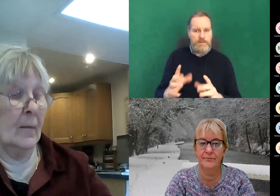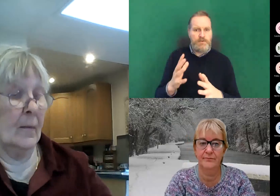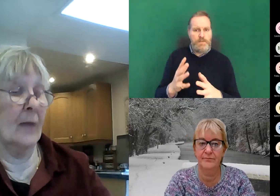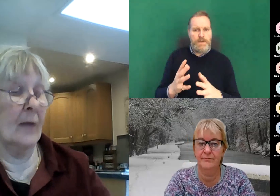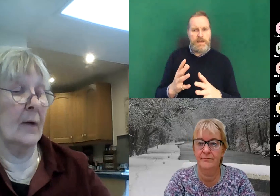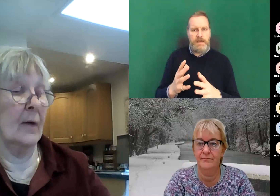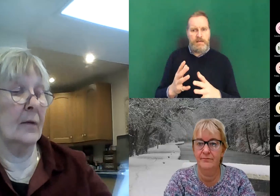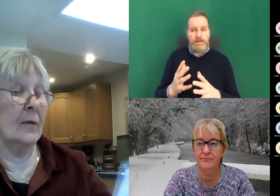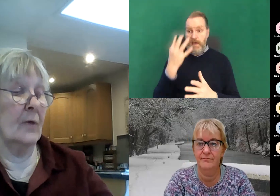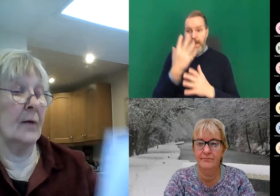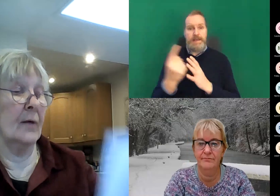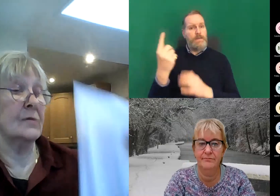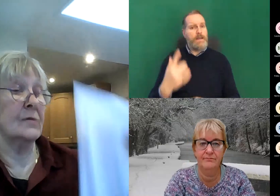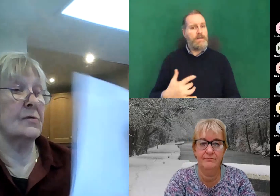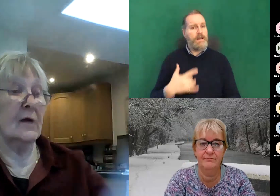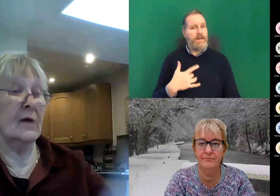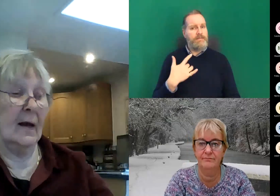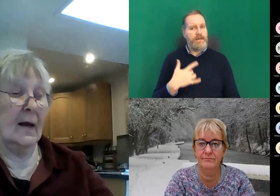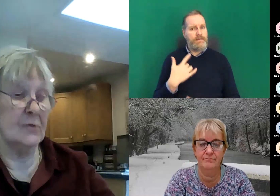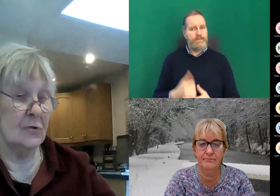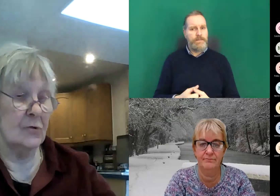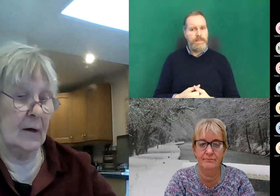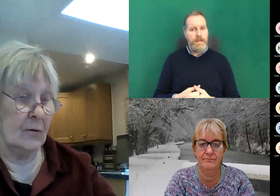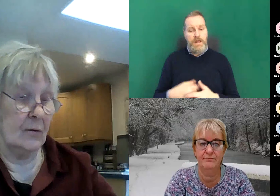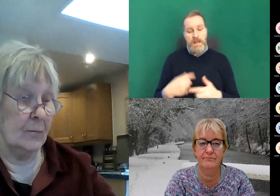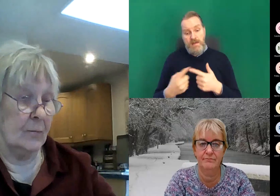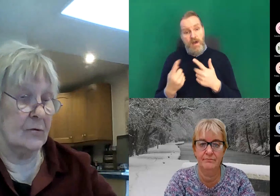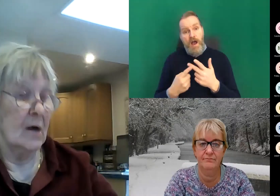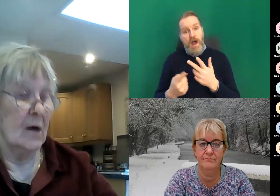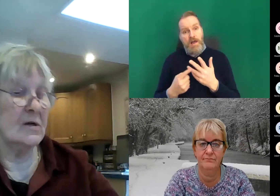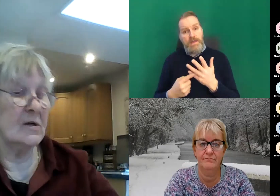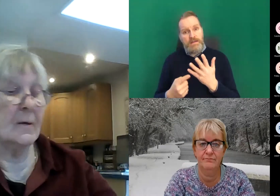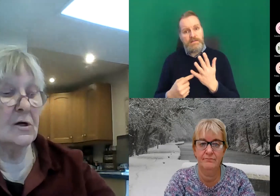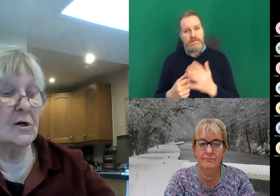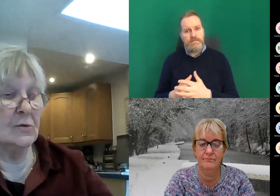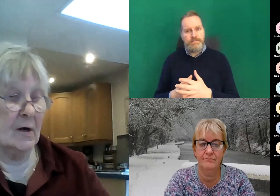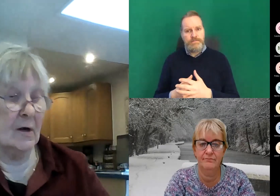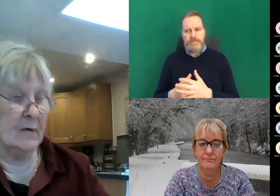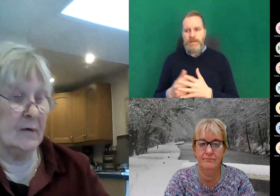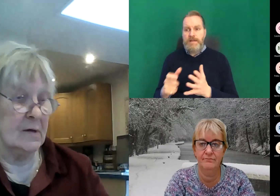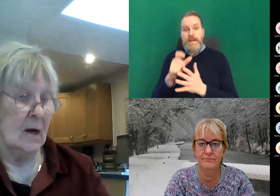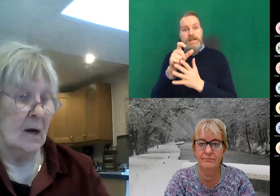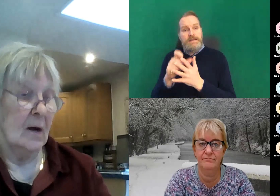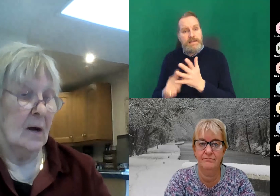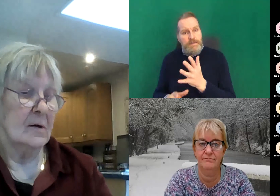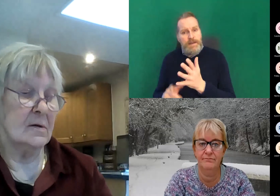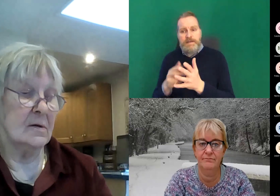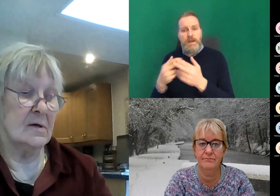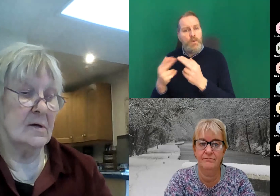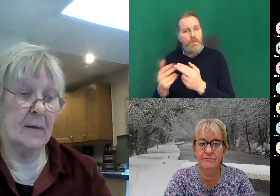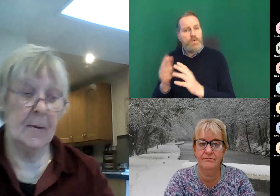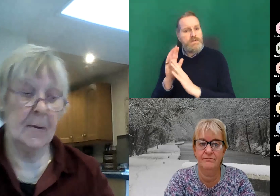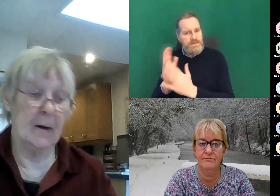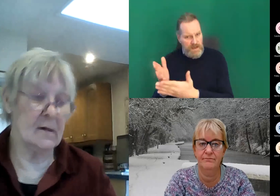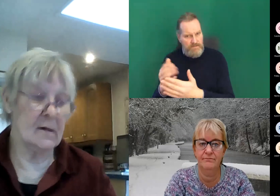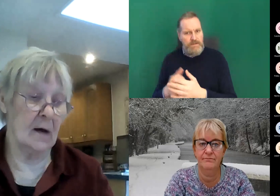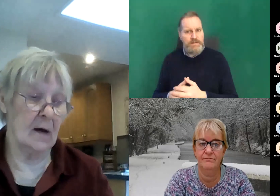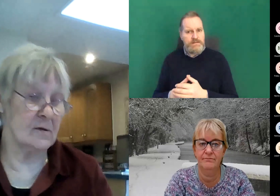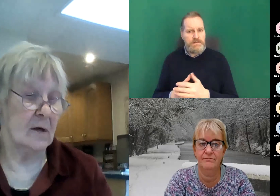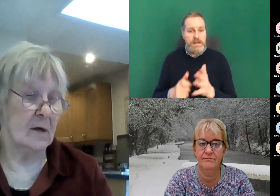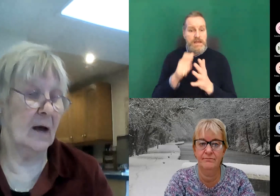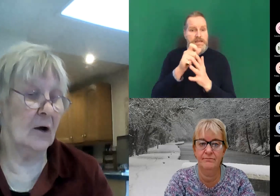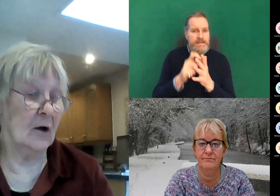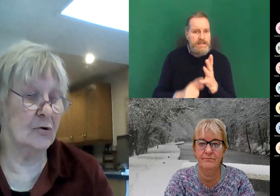And there are others. There's Reclaim Social Care Group, there's Disability News Service, Disabled People